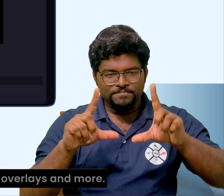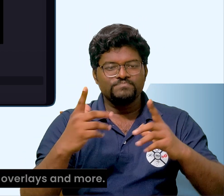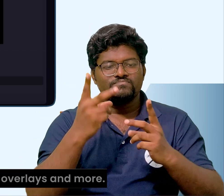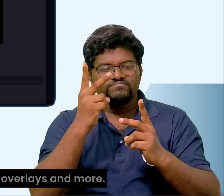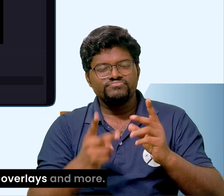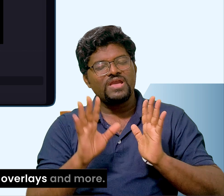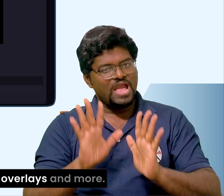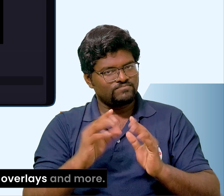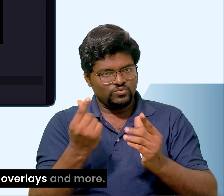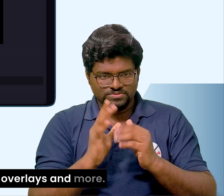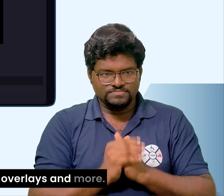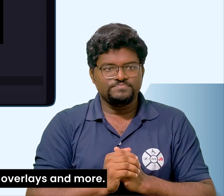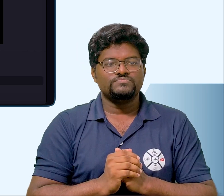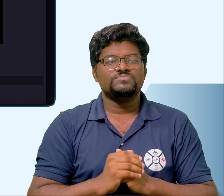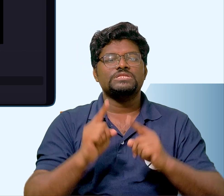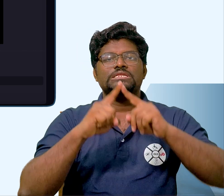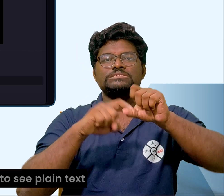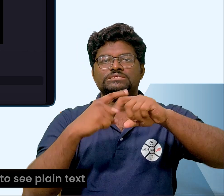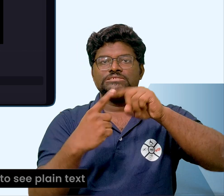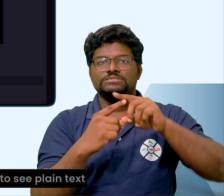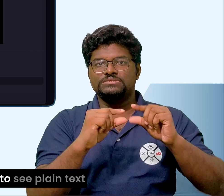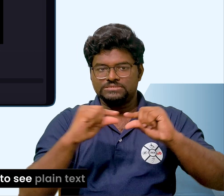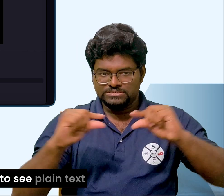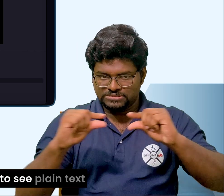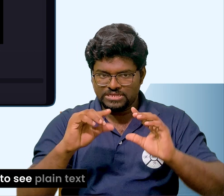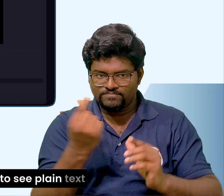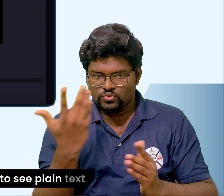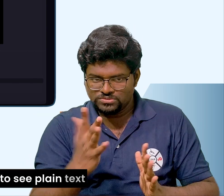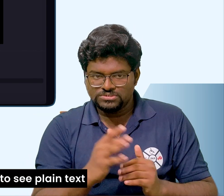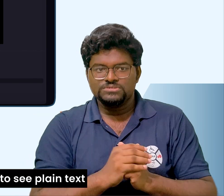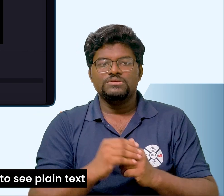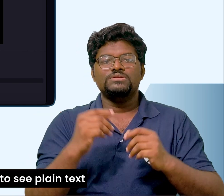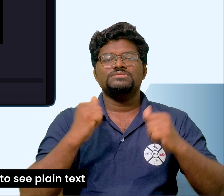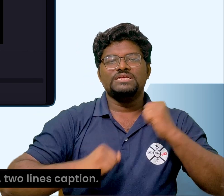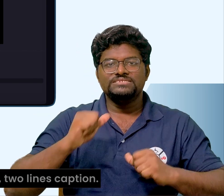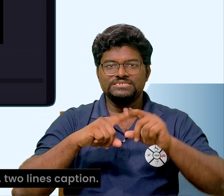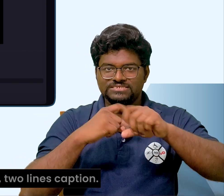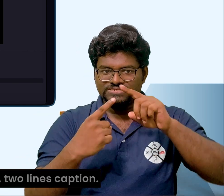Frames, Overlays, and more. Click on Text to see Plain Text, Text Styles,